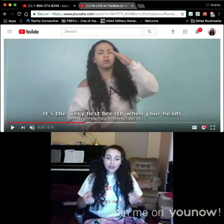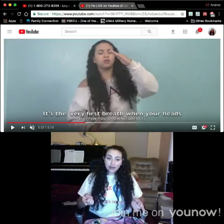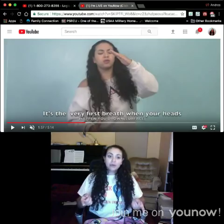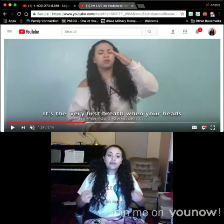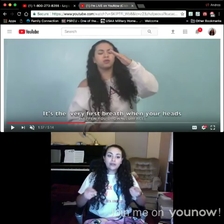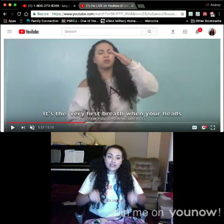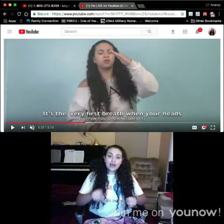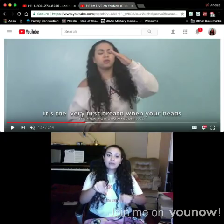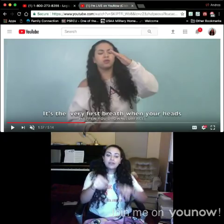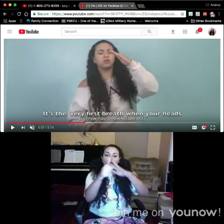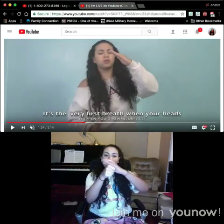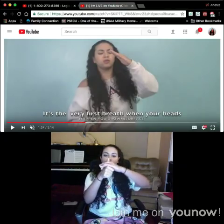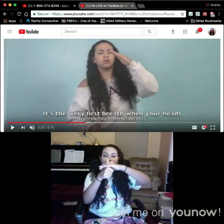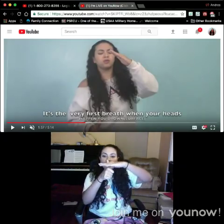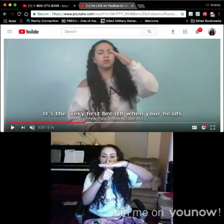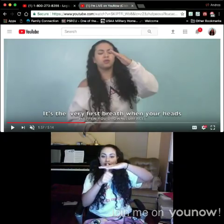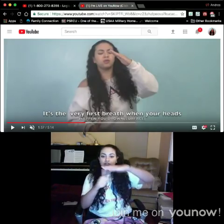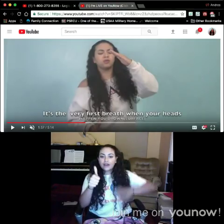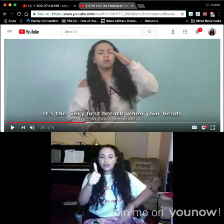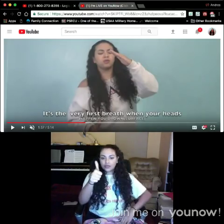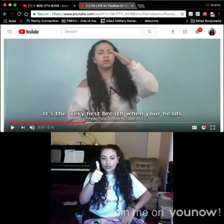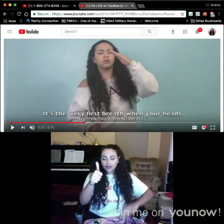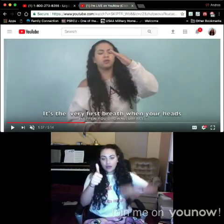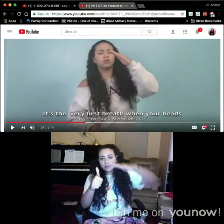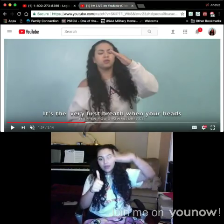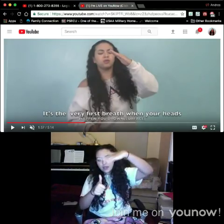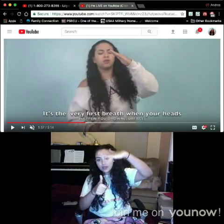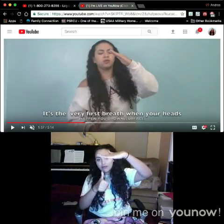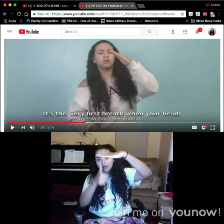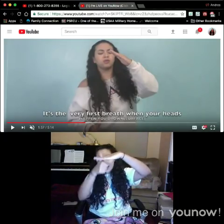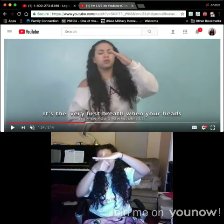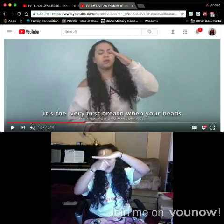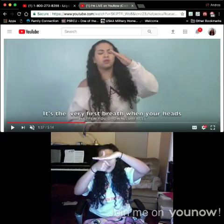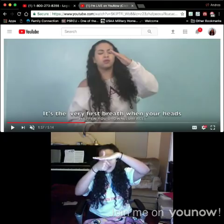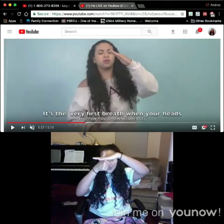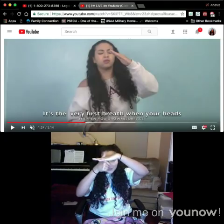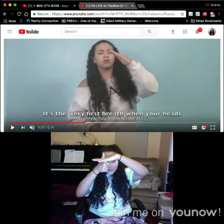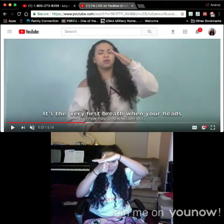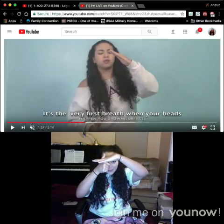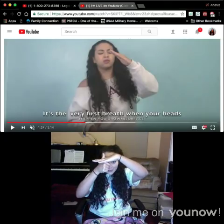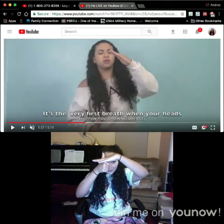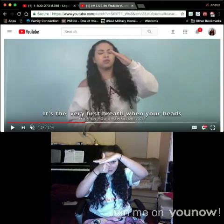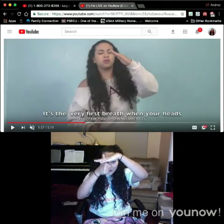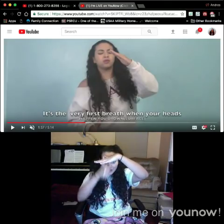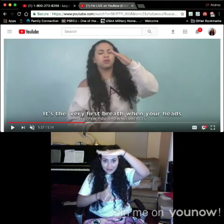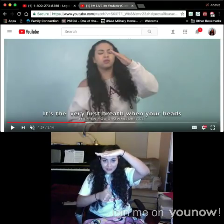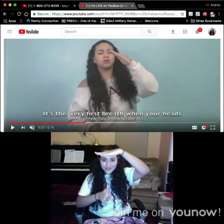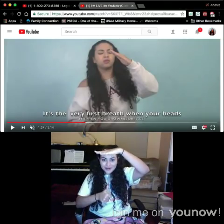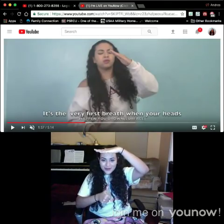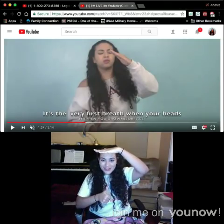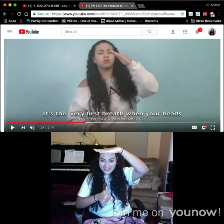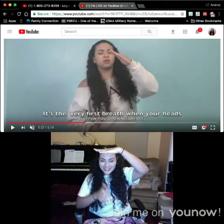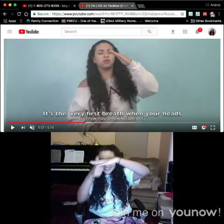the drowning part first. Happen, you drowning. For drowning, you take your thumb and you have a flat hand, and like this is your head above the water, and then it goes